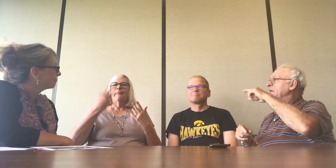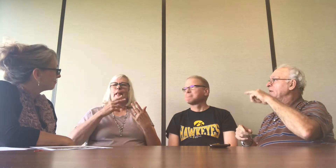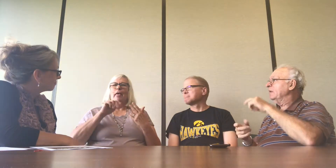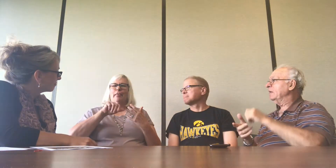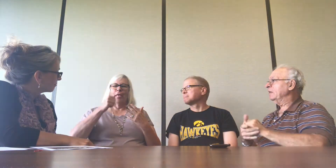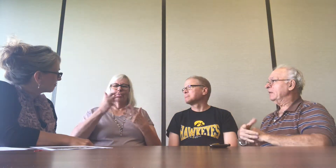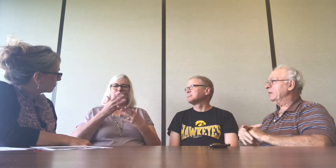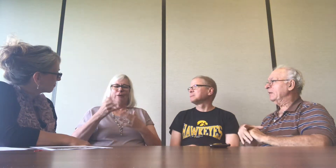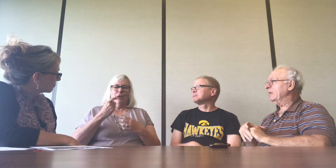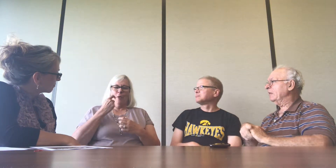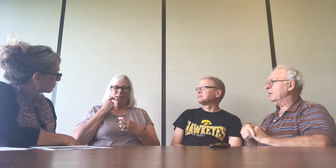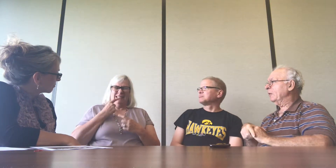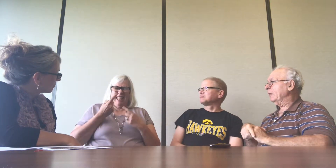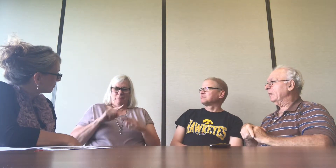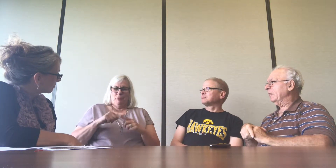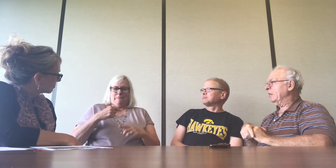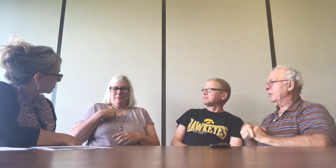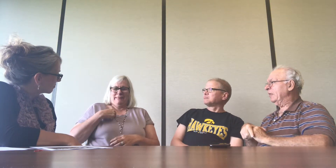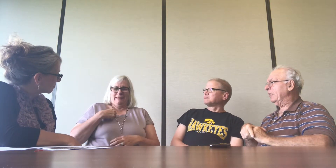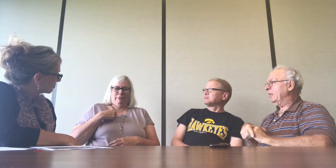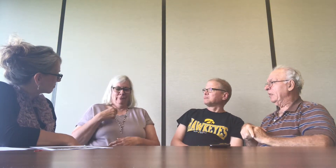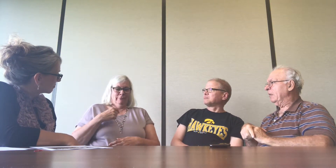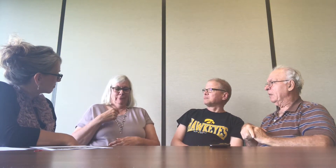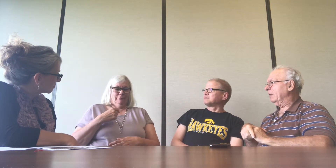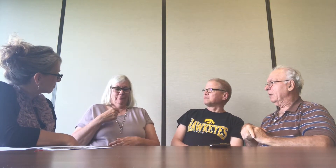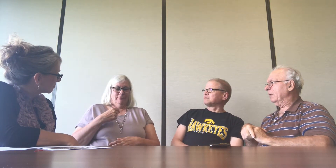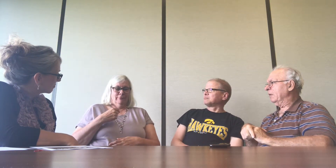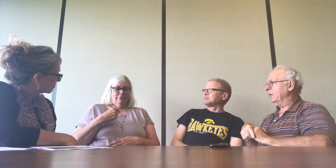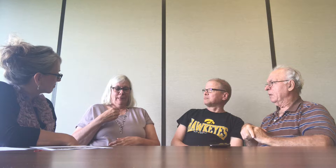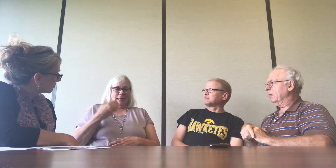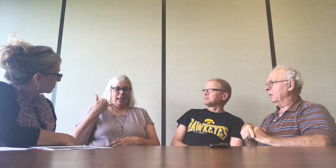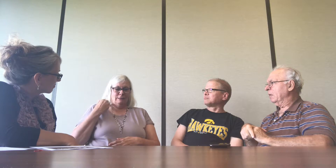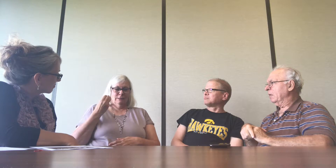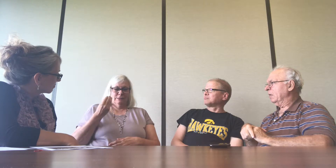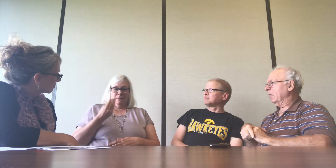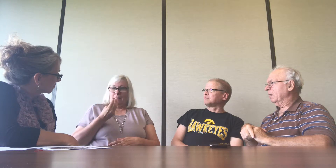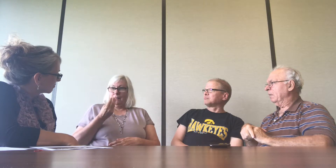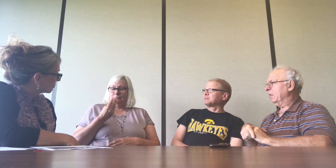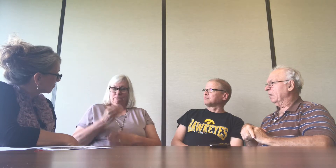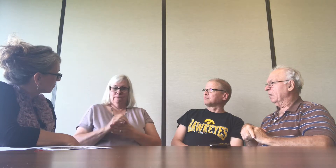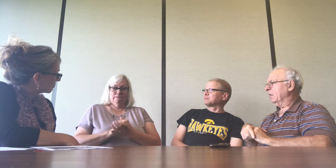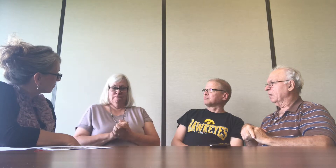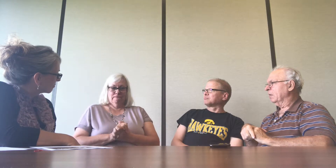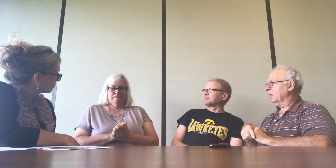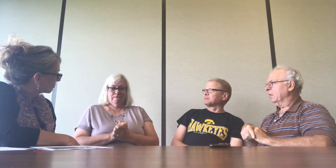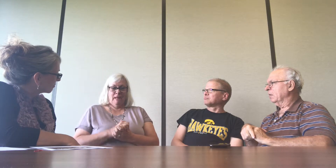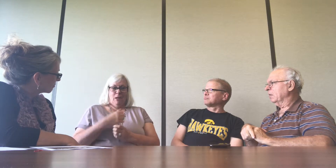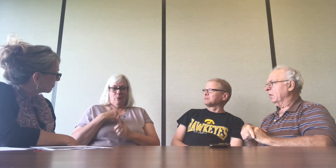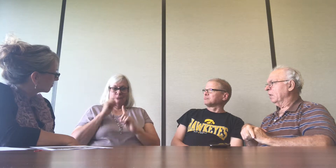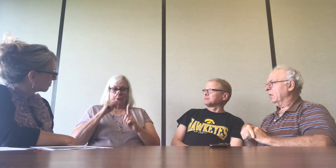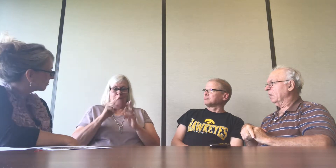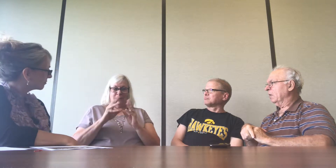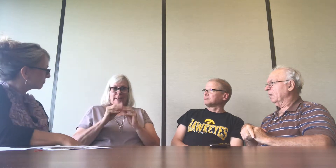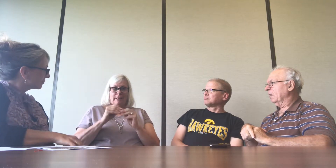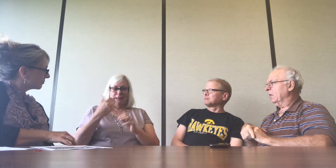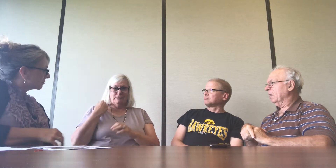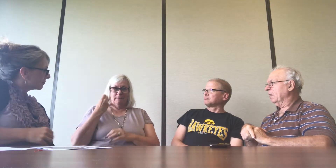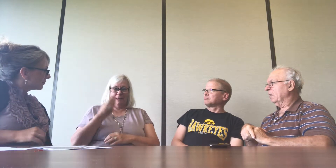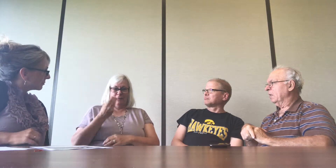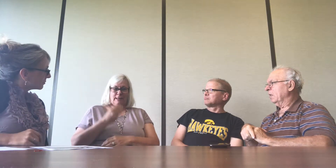You know, Shirley says something that happened to me recently. I went to